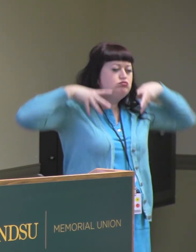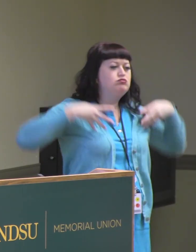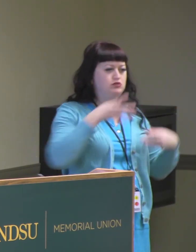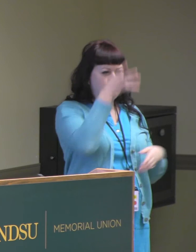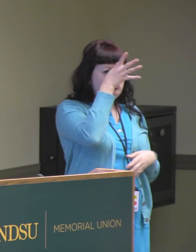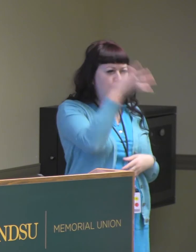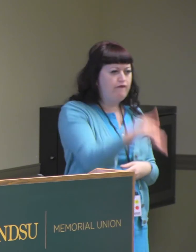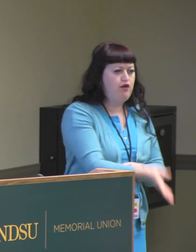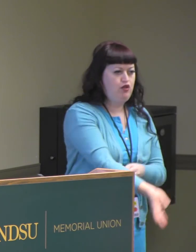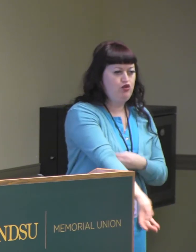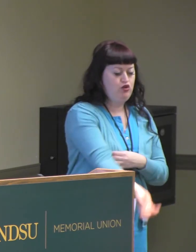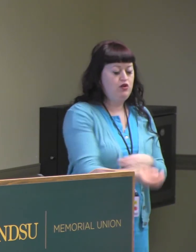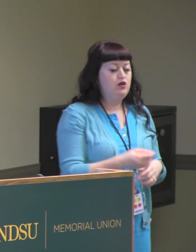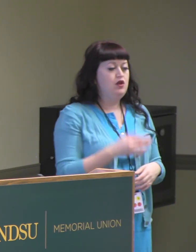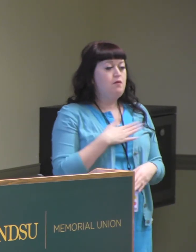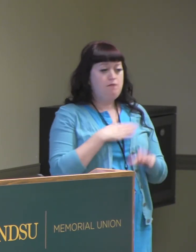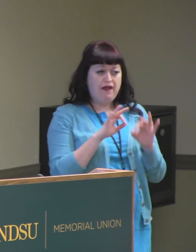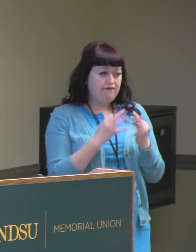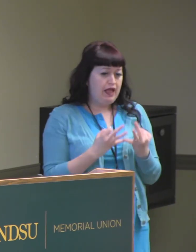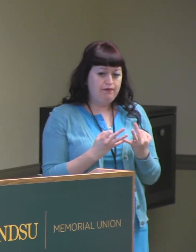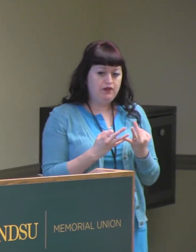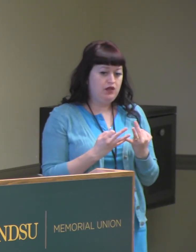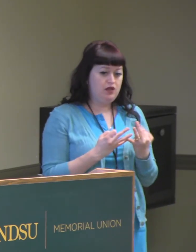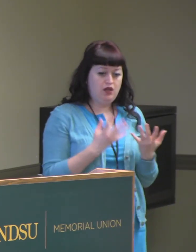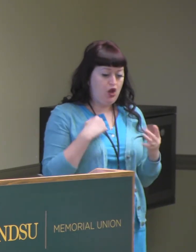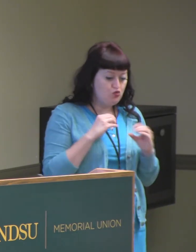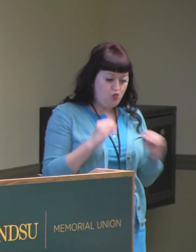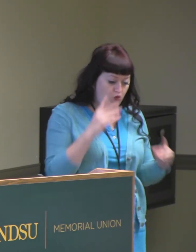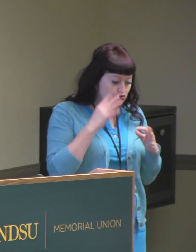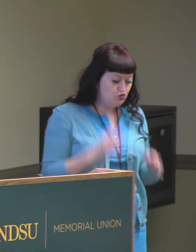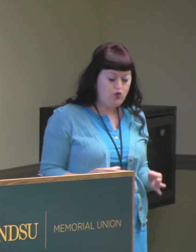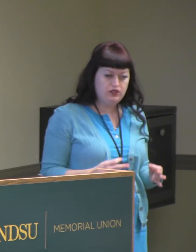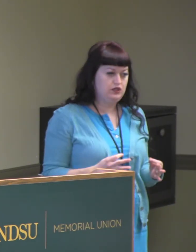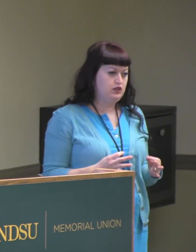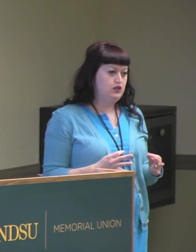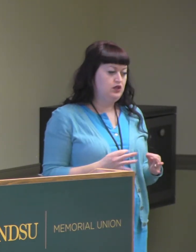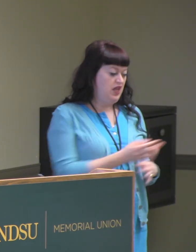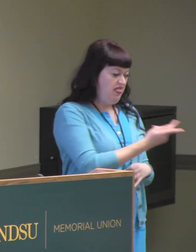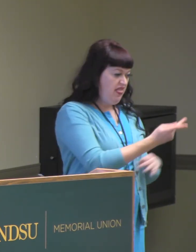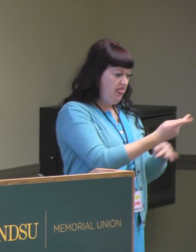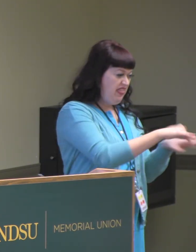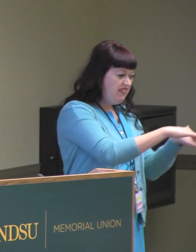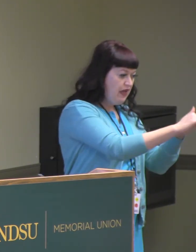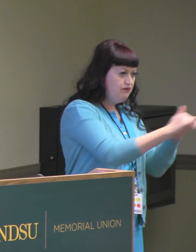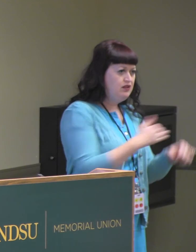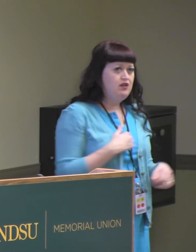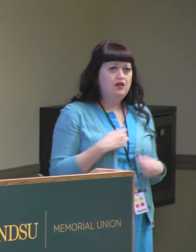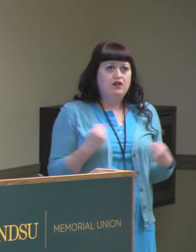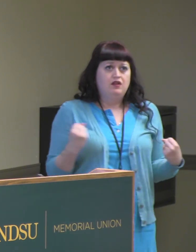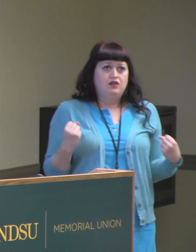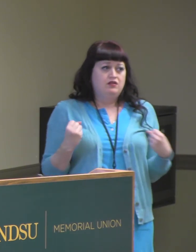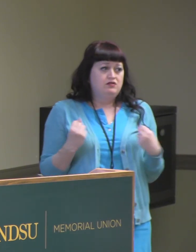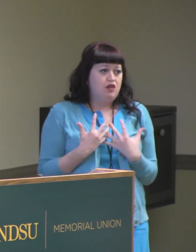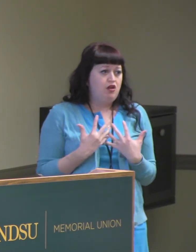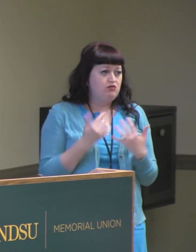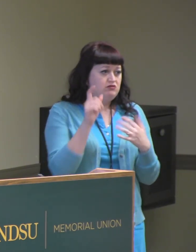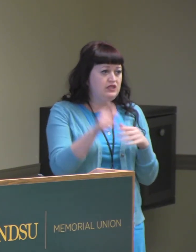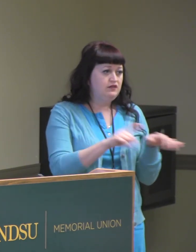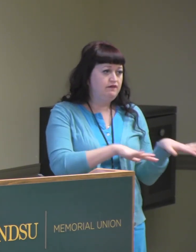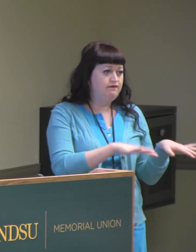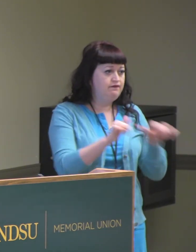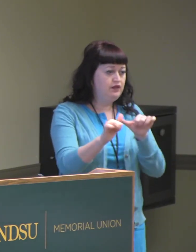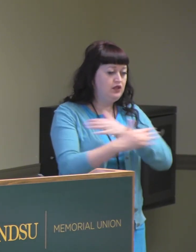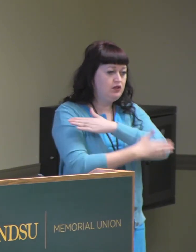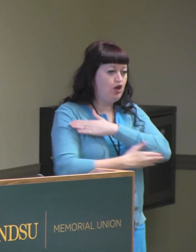badly. My family did not have a choice. After they left, we escaped and fled our country.